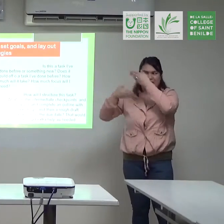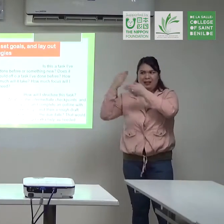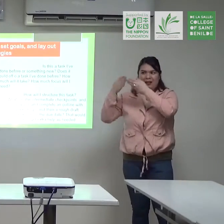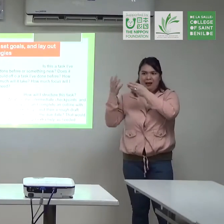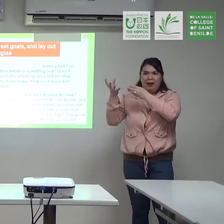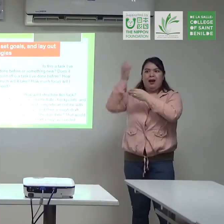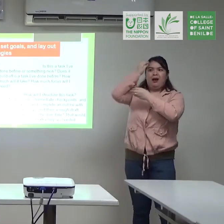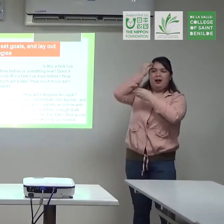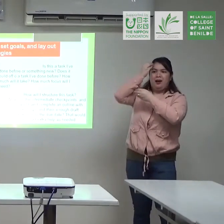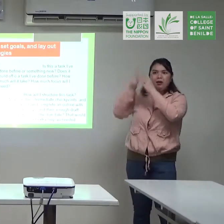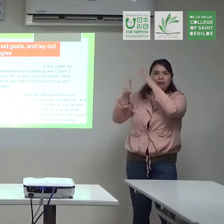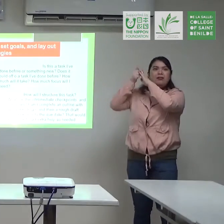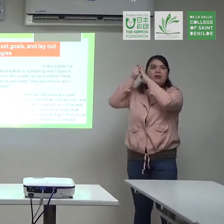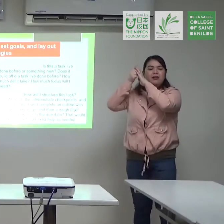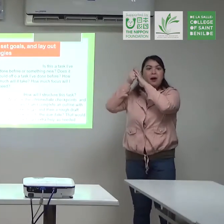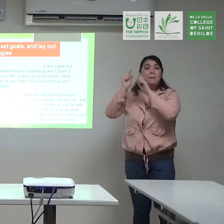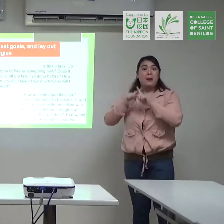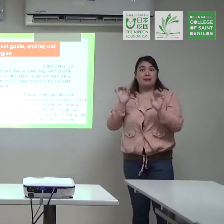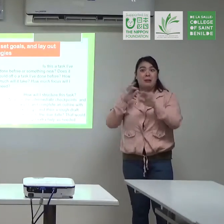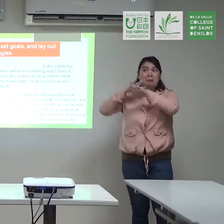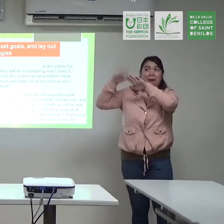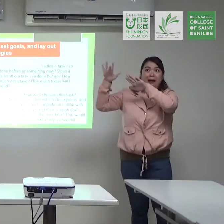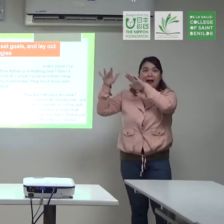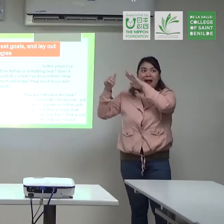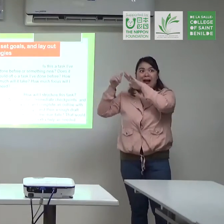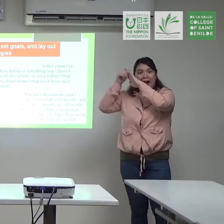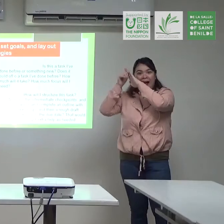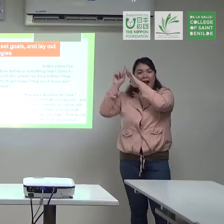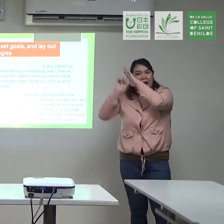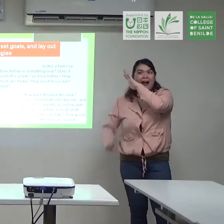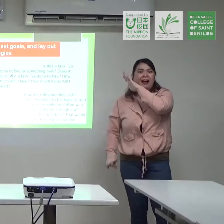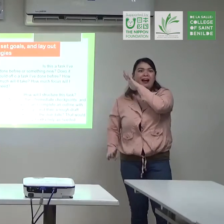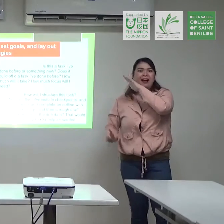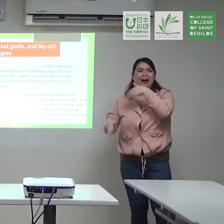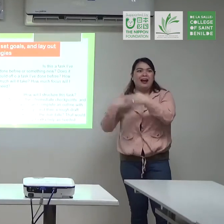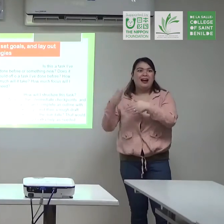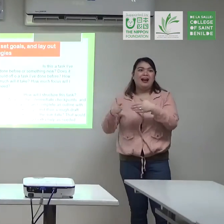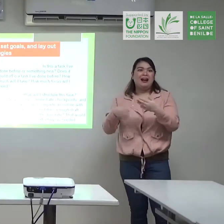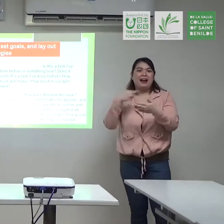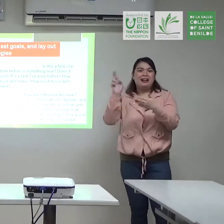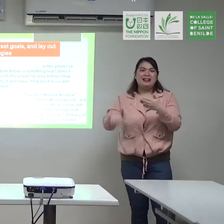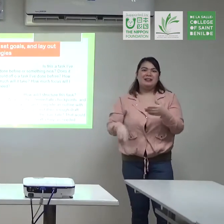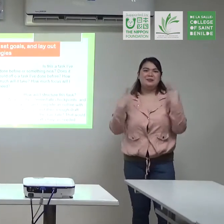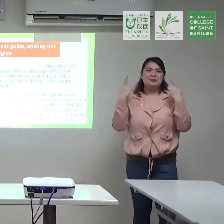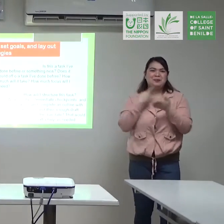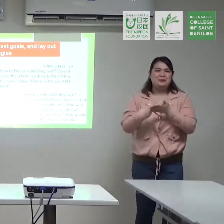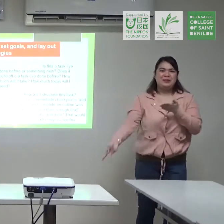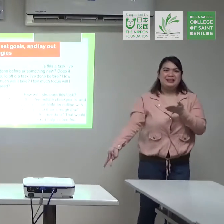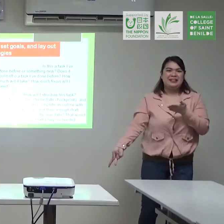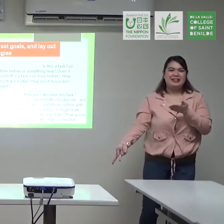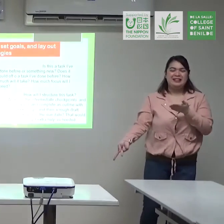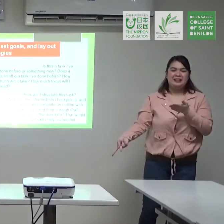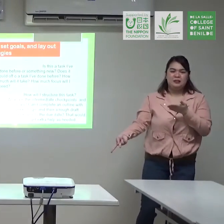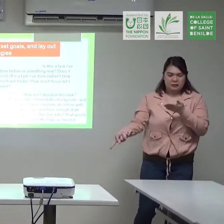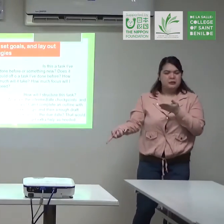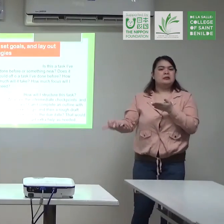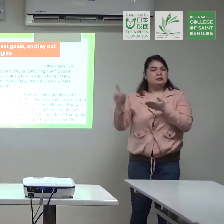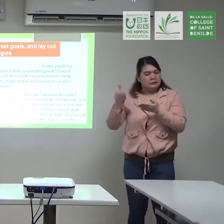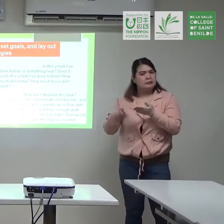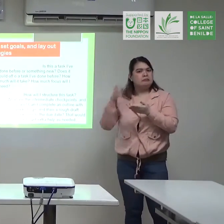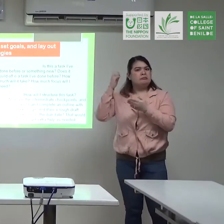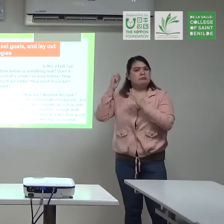here. Pero kung wala dito, talagang wala rin mangyari. Diba? But if this one is